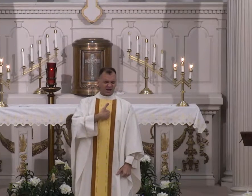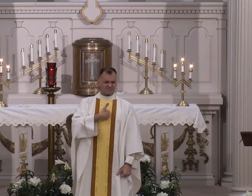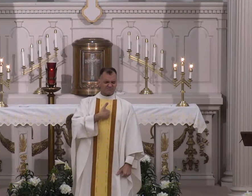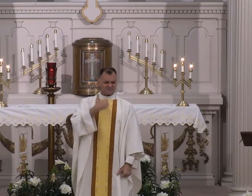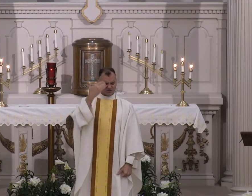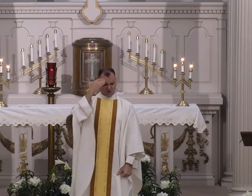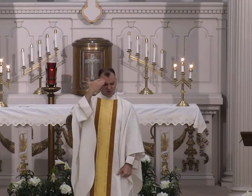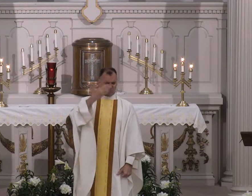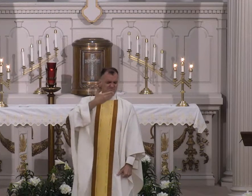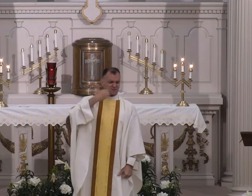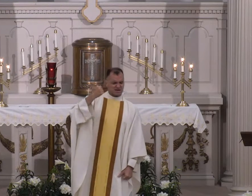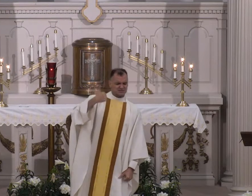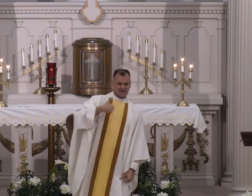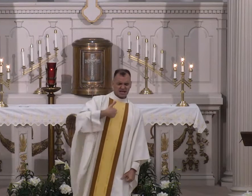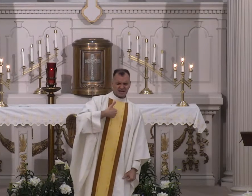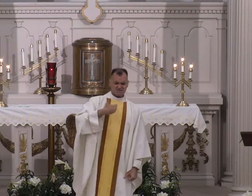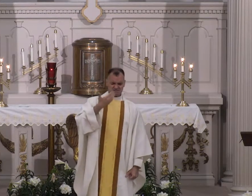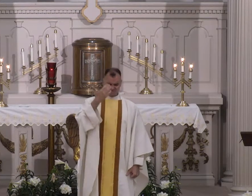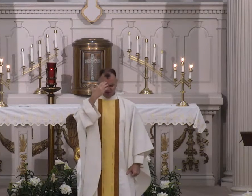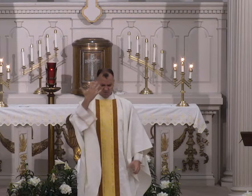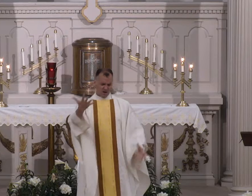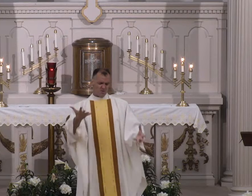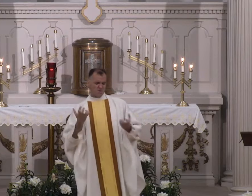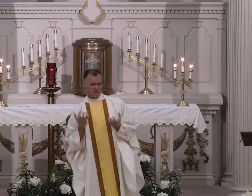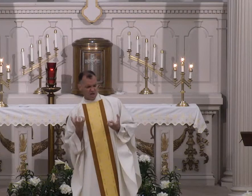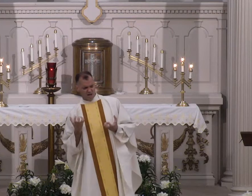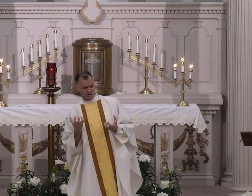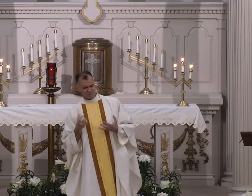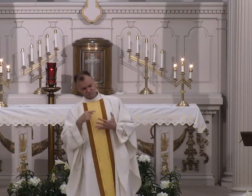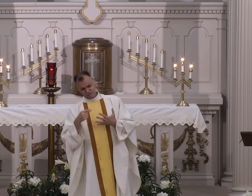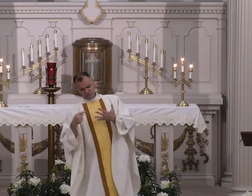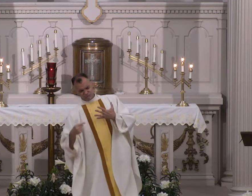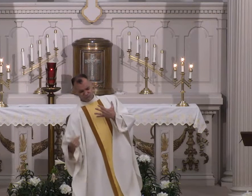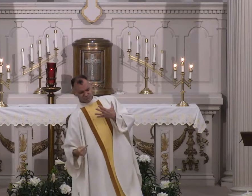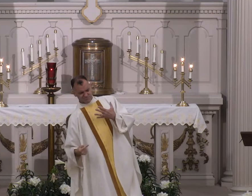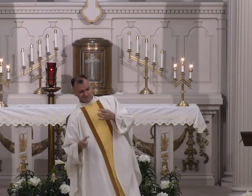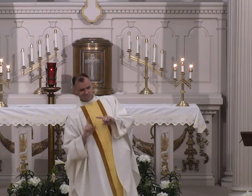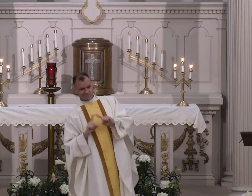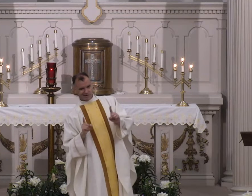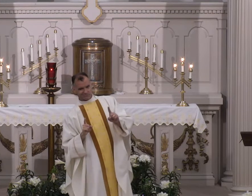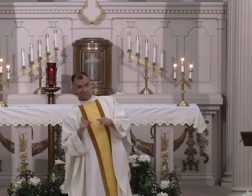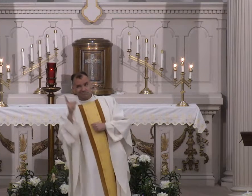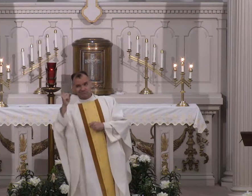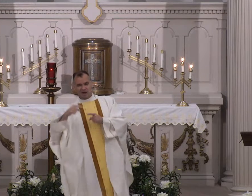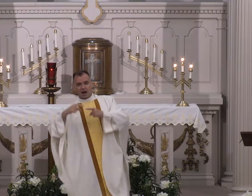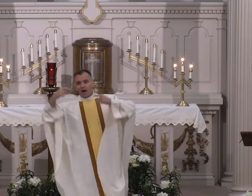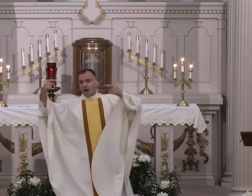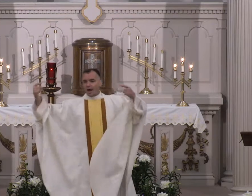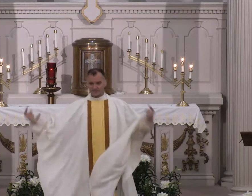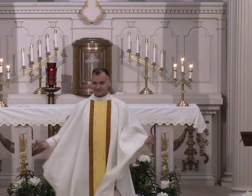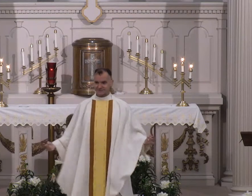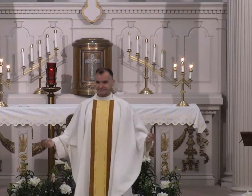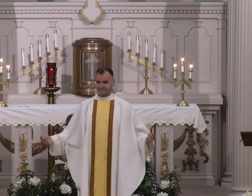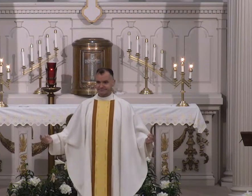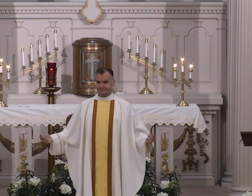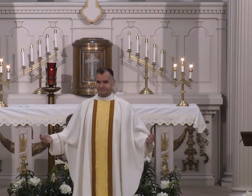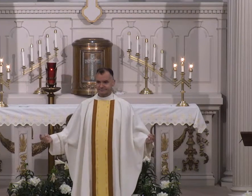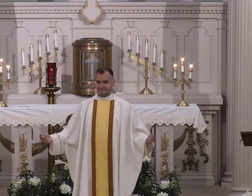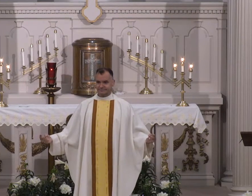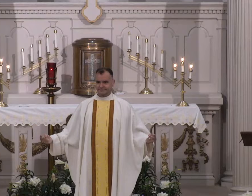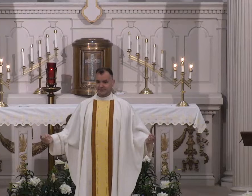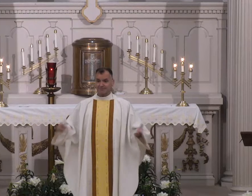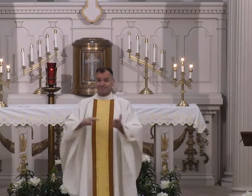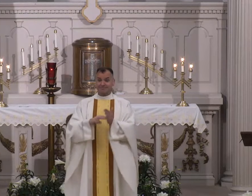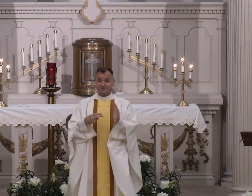Sometimes we think, you know, I know what's best for me. Right? And we make all these plans. But, you know,